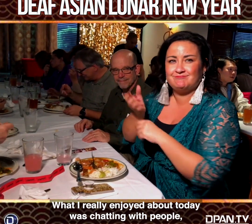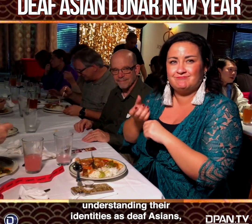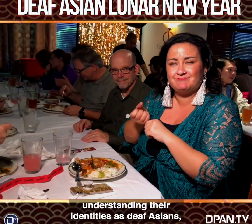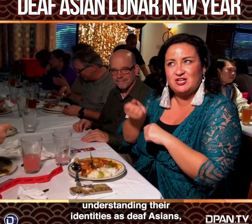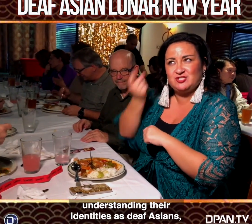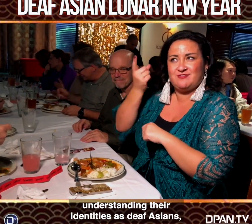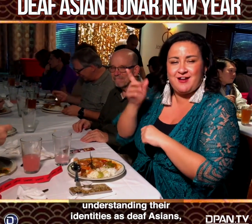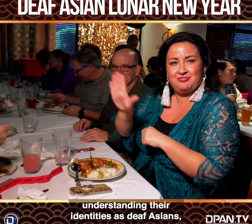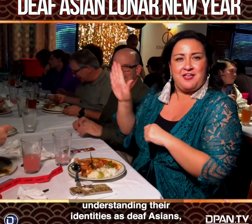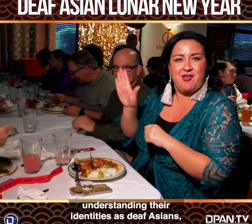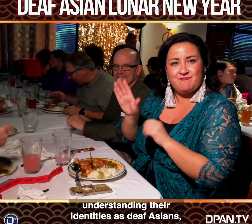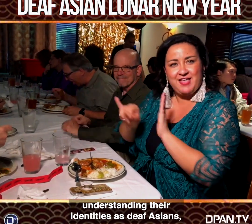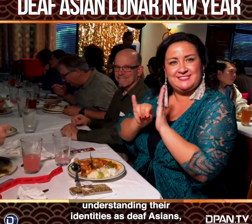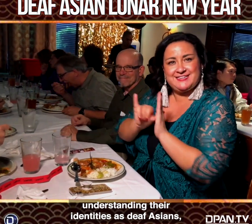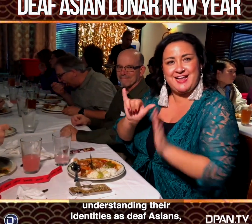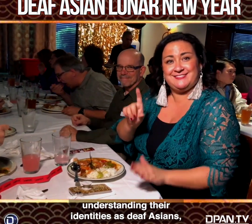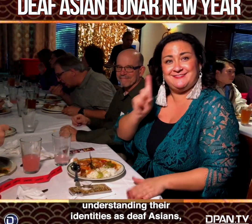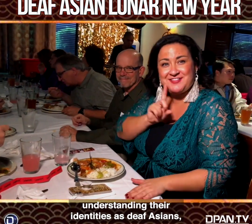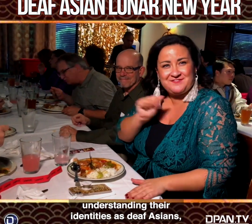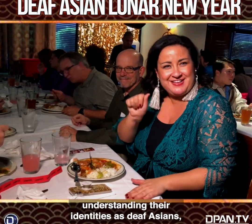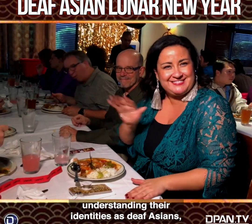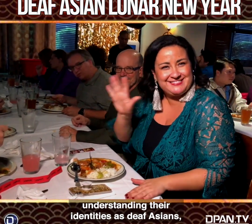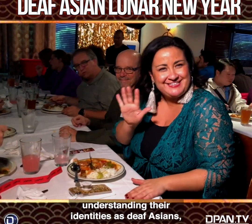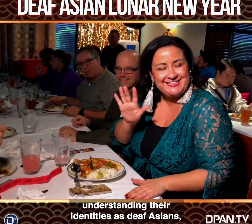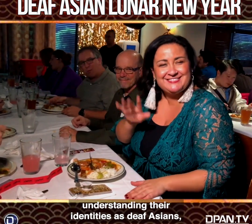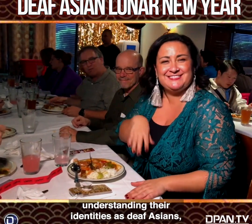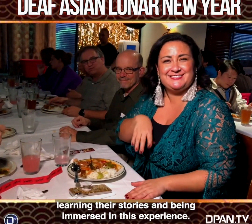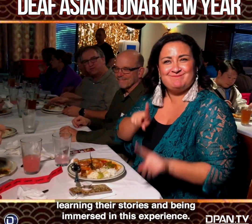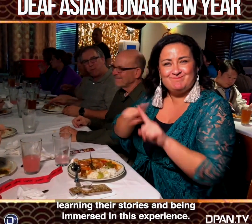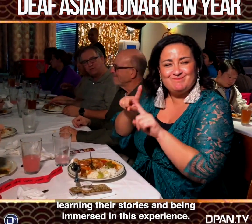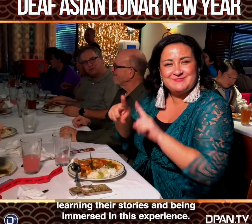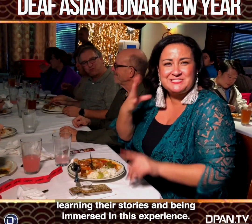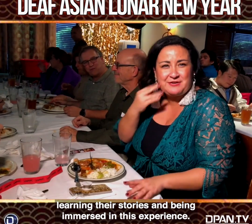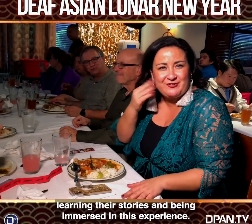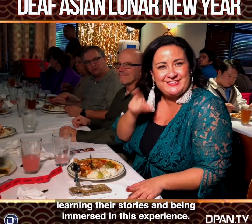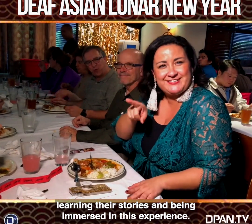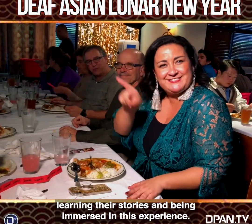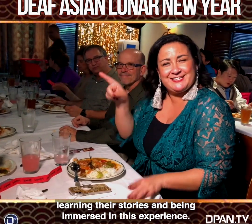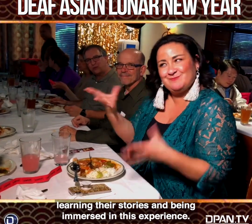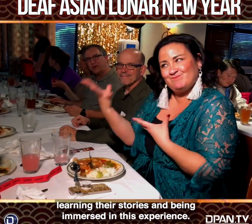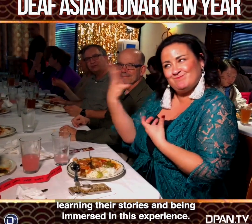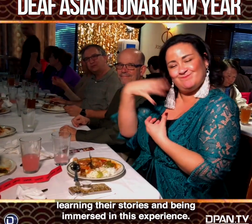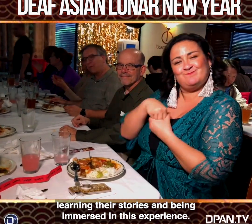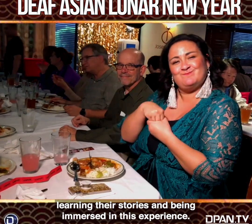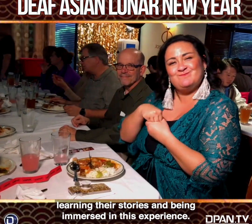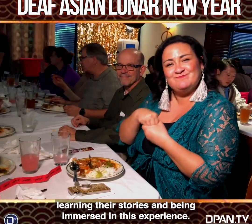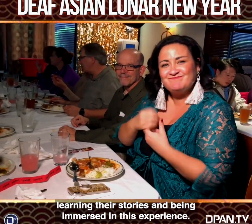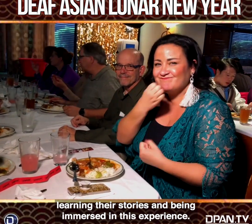understanding their identities as deaf Asians, learning their stories, and being immersed in this experience.